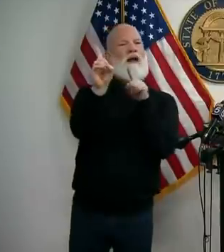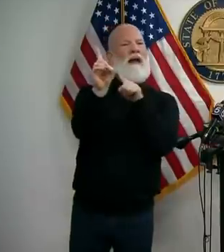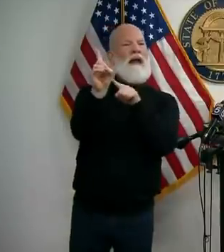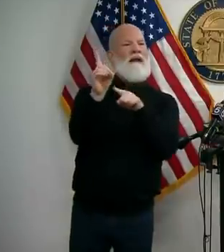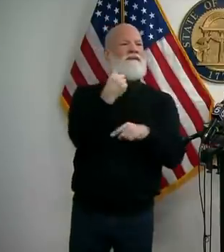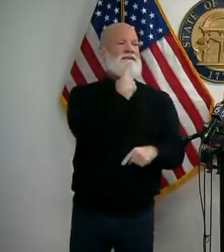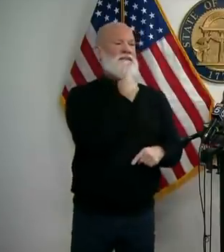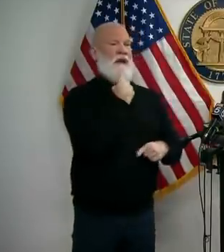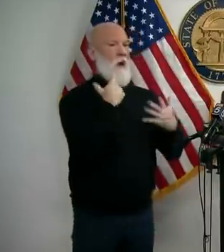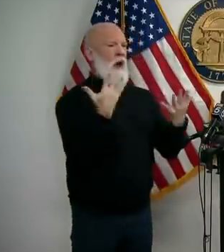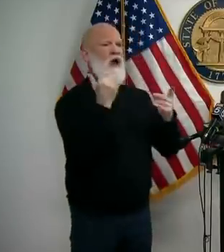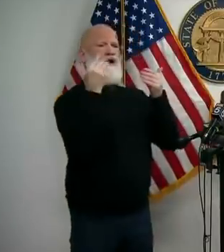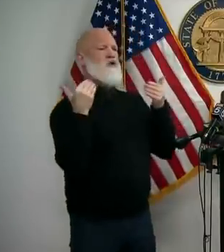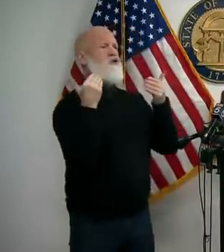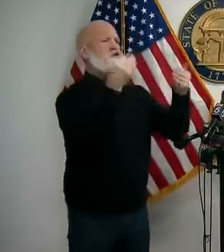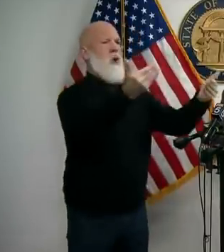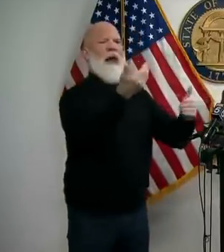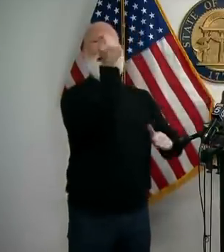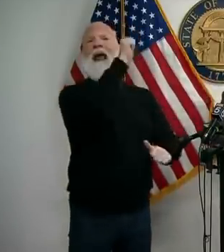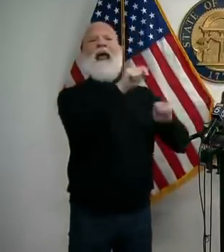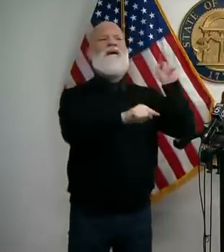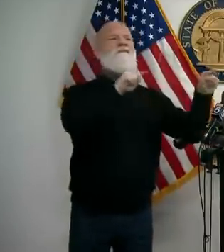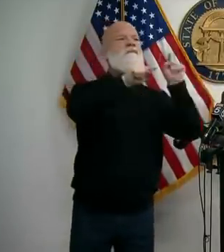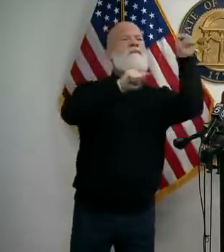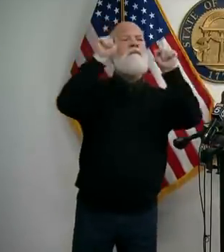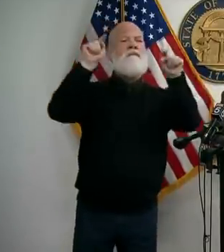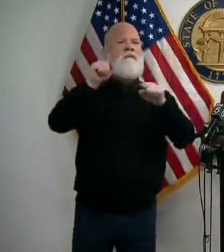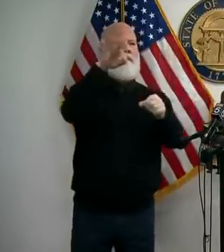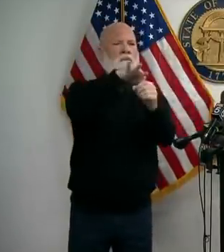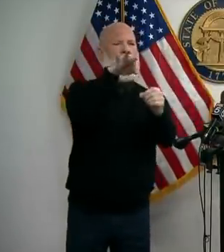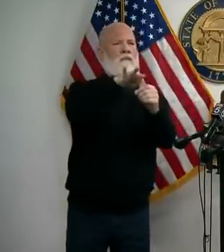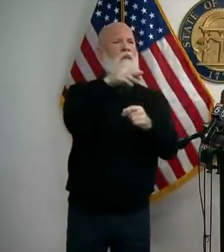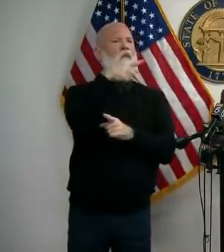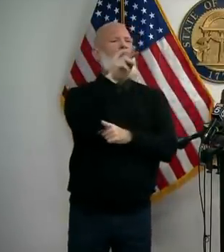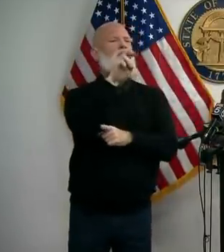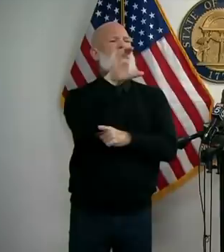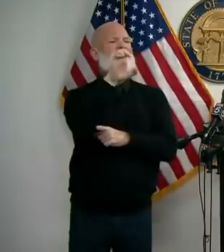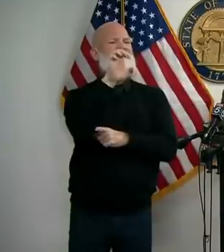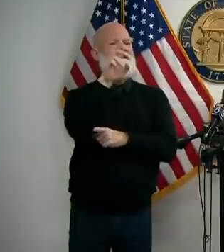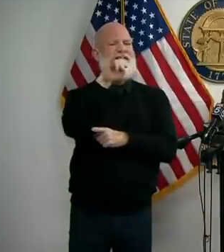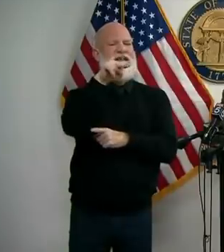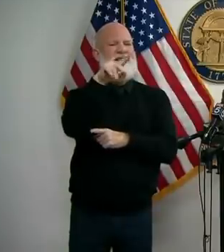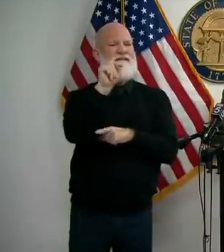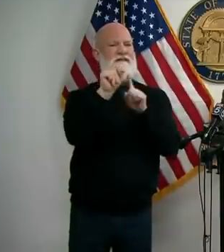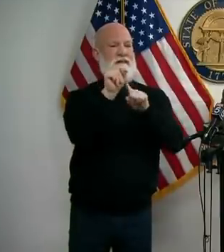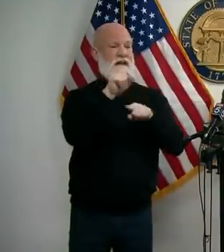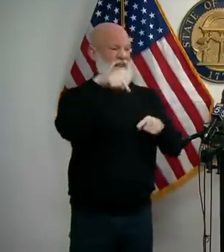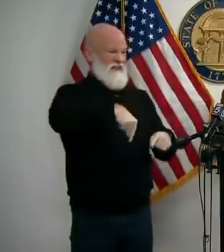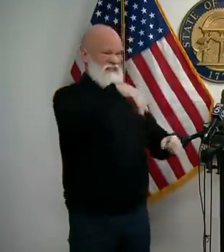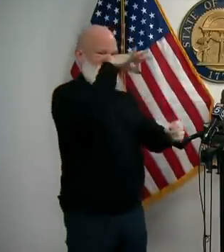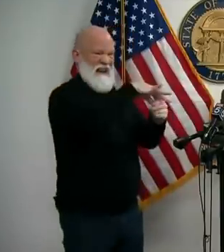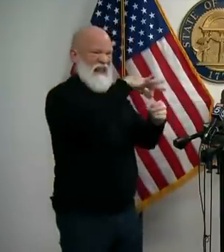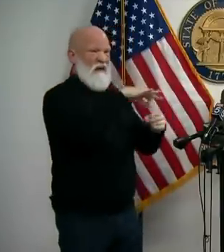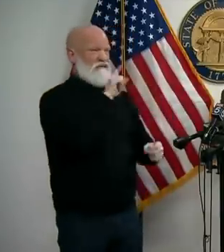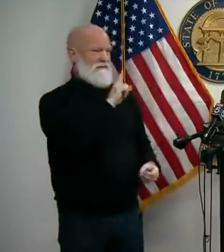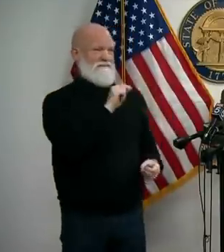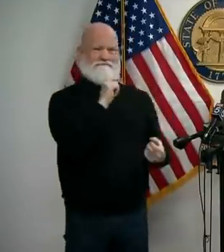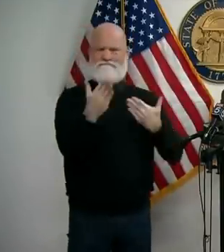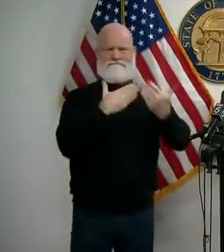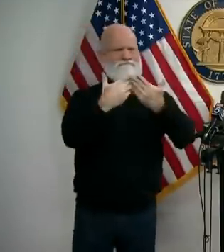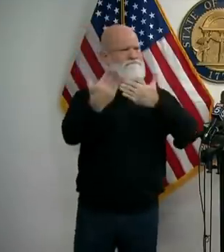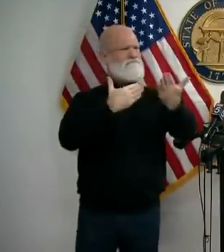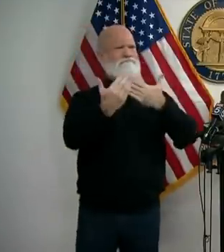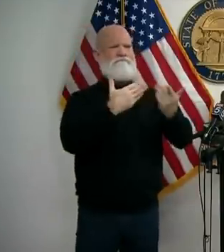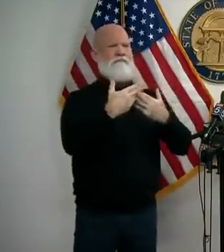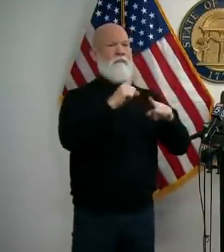this particular election, it doesn't matter as much because every precinct had the same people on the ballot. But we've got to make sure people get out of the habit of doing that, because if you vote